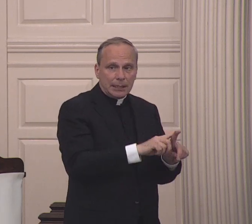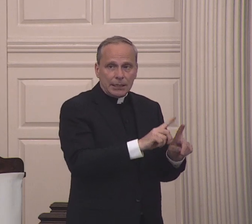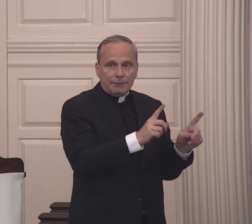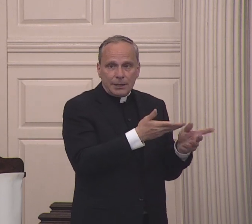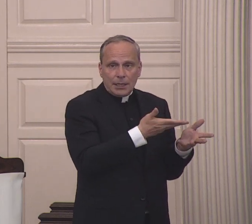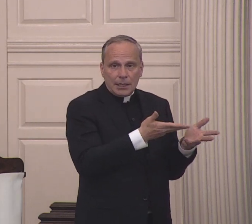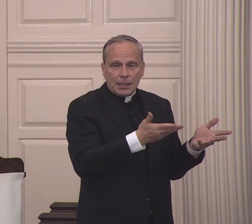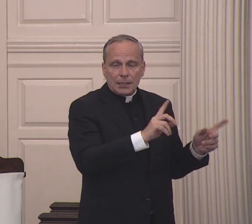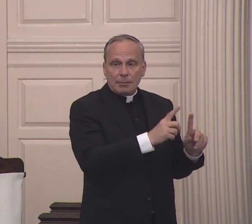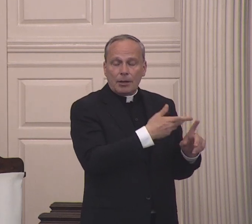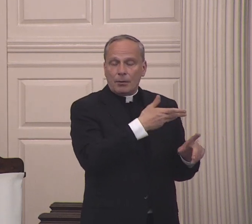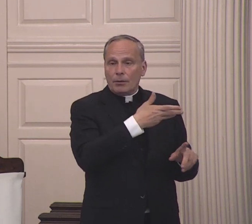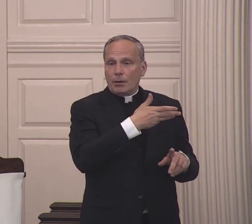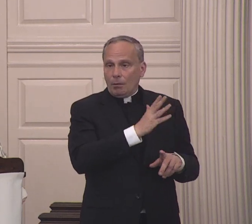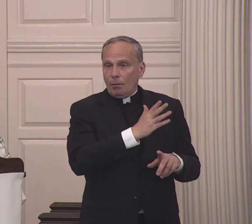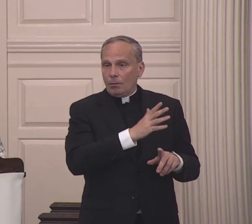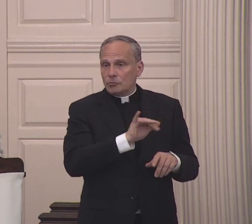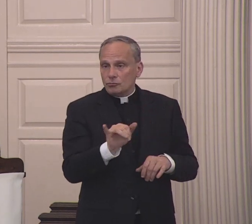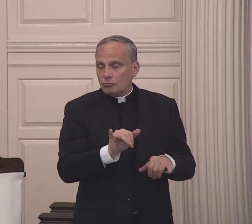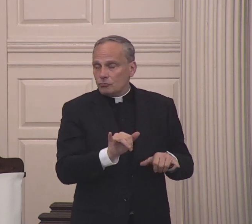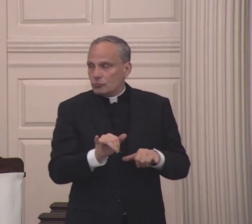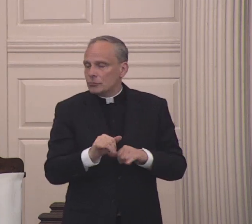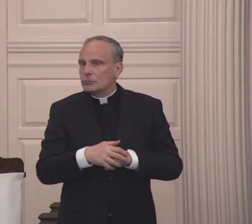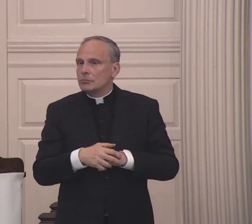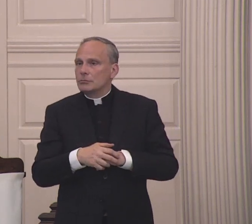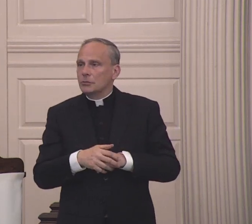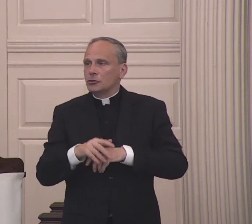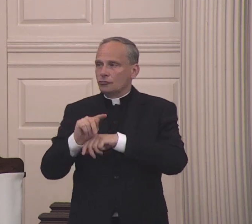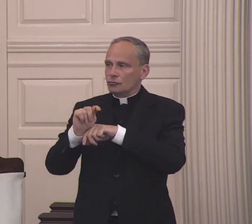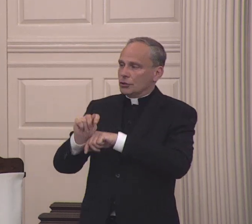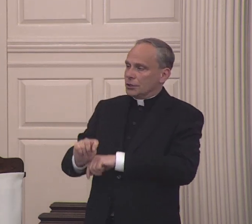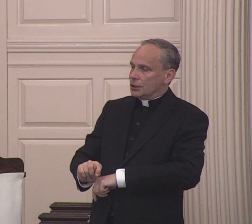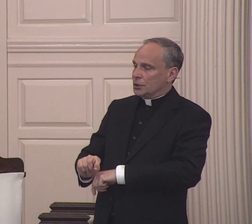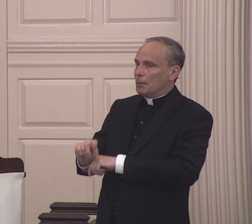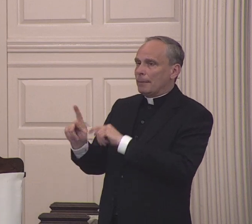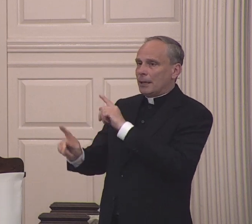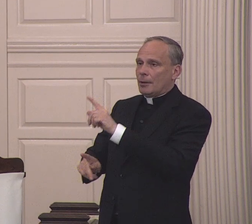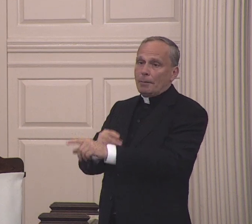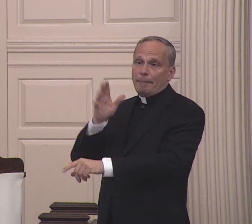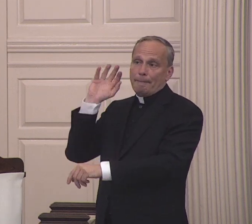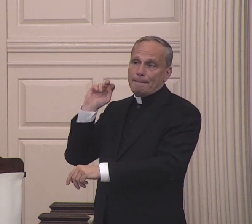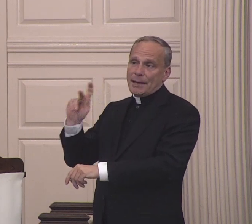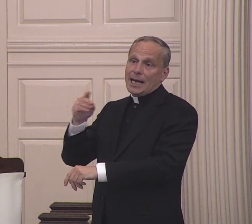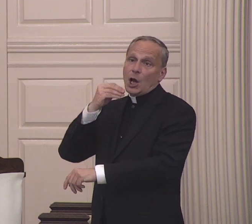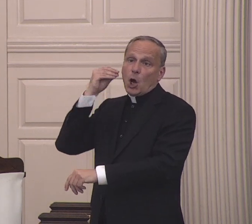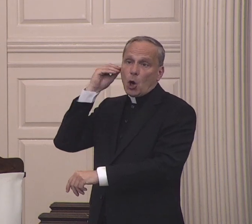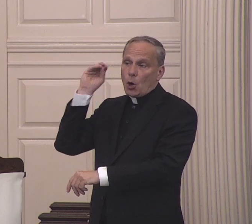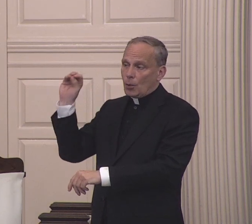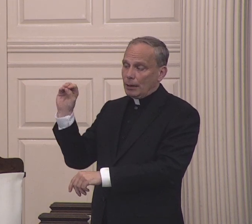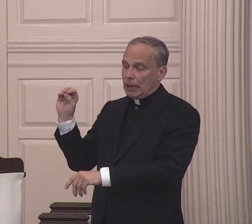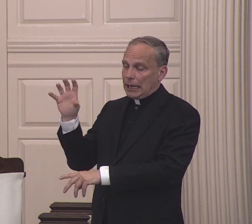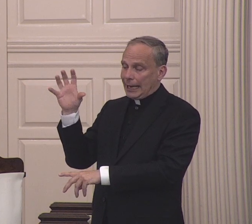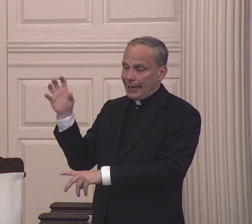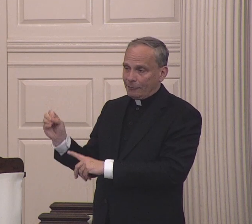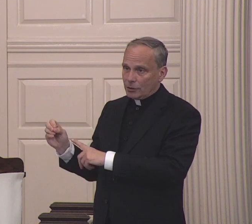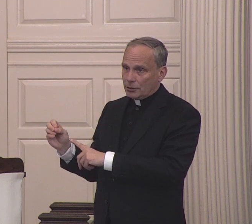also have the traditional people that practice the traditional faith.